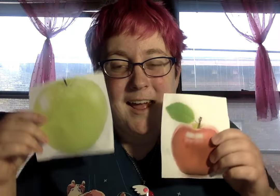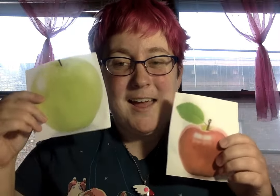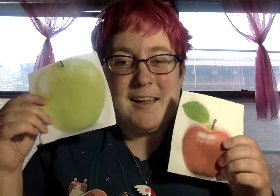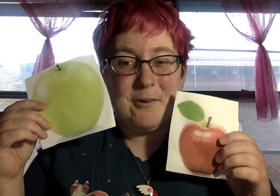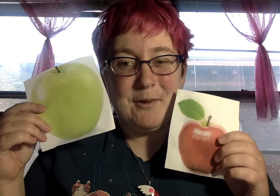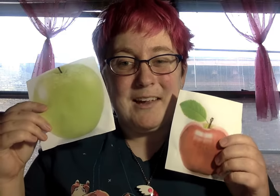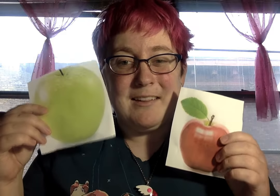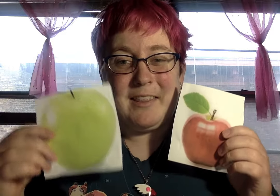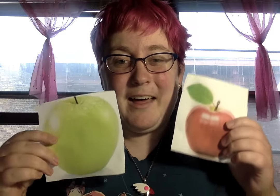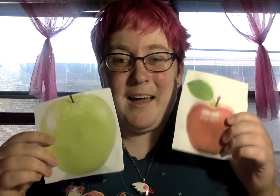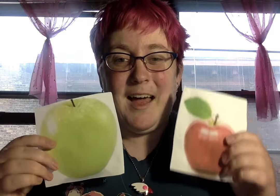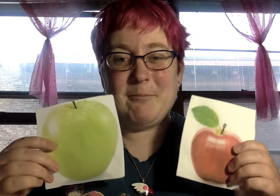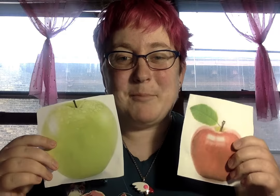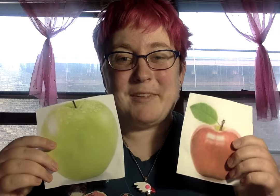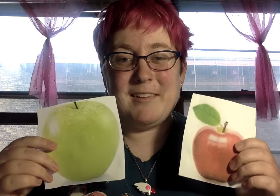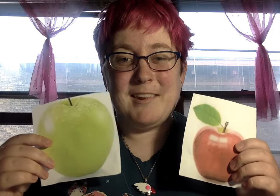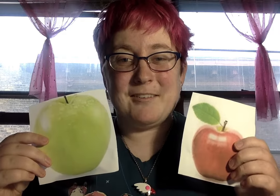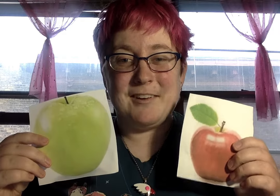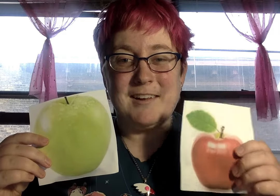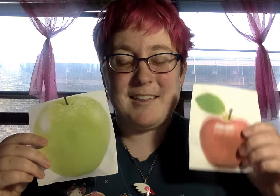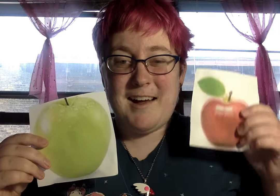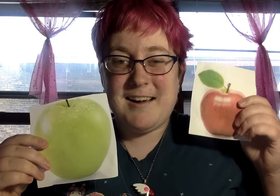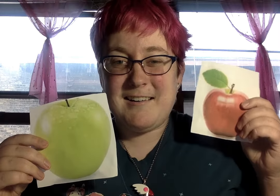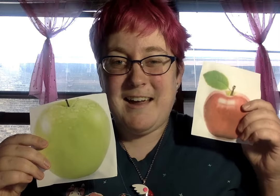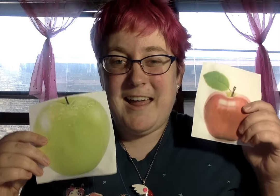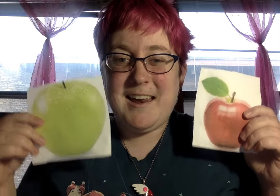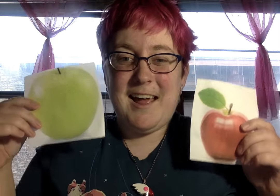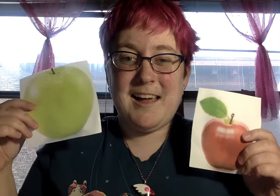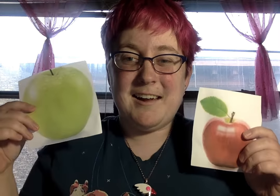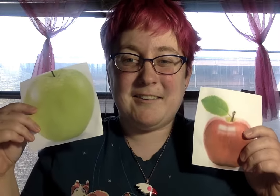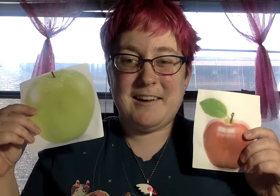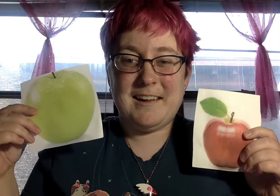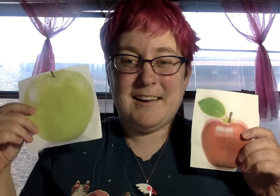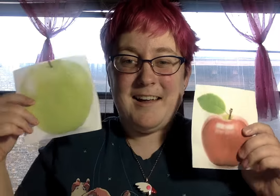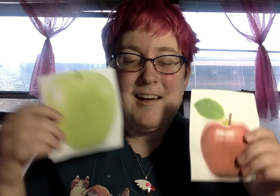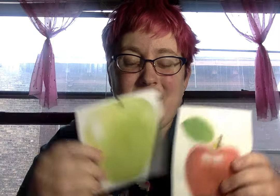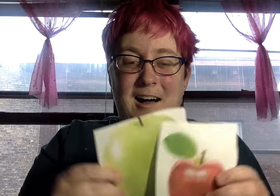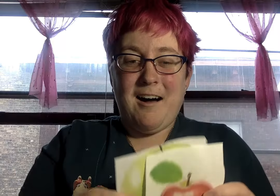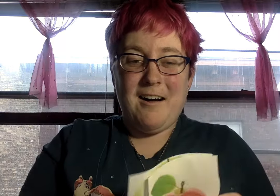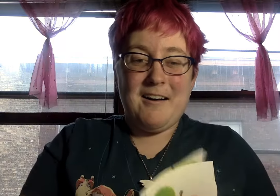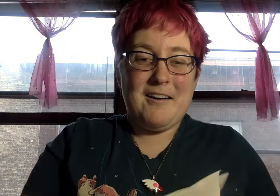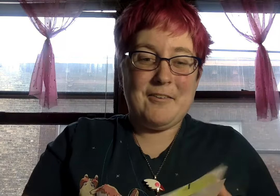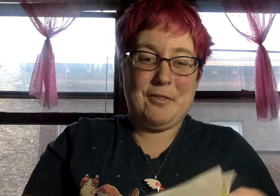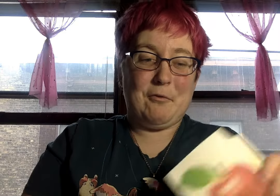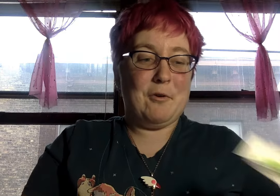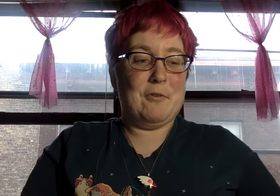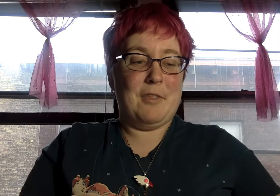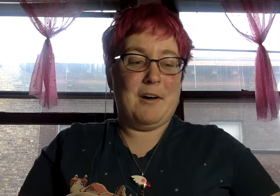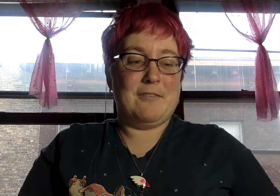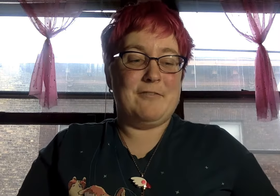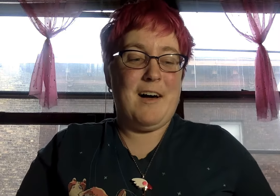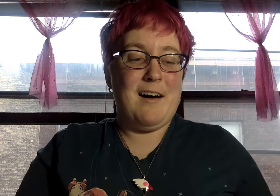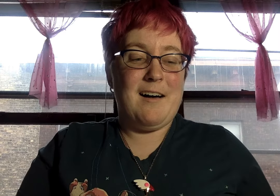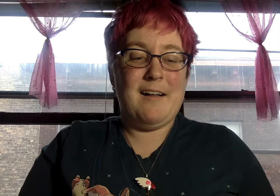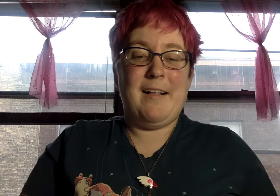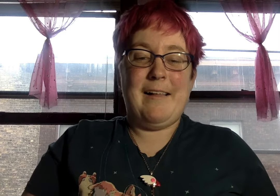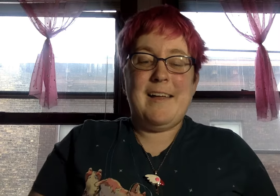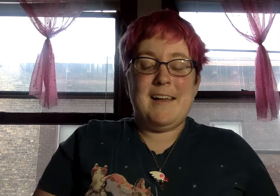and green. The apples in the trees are red and green all through the fall.